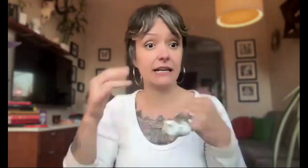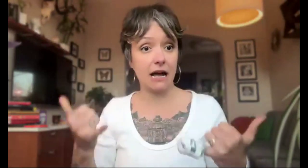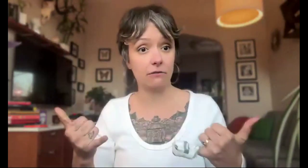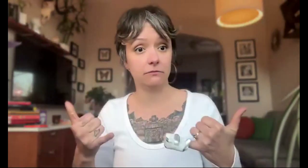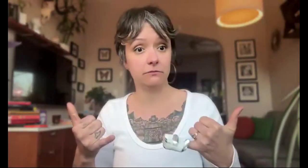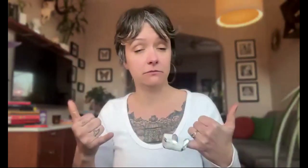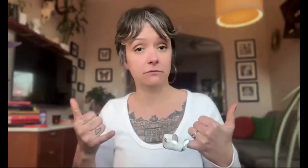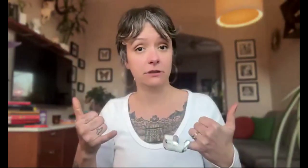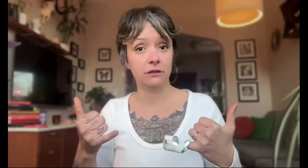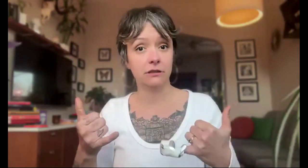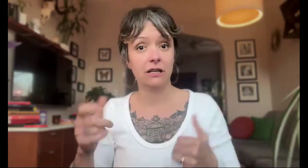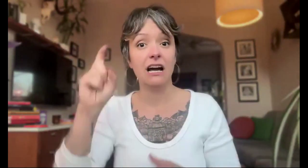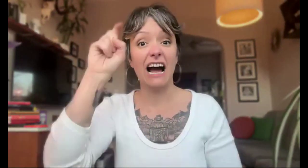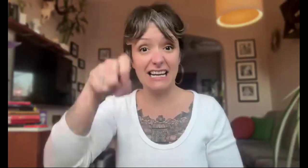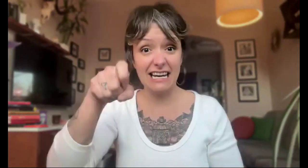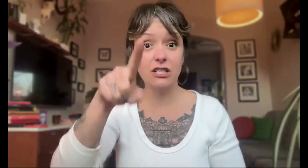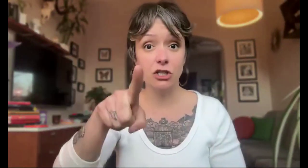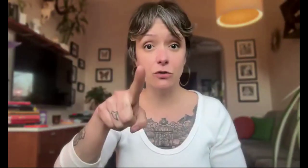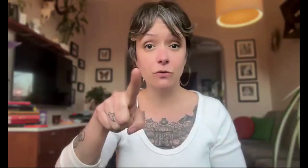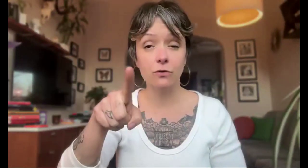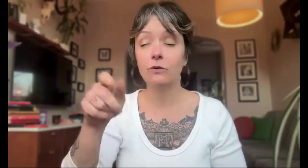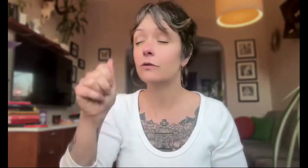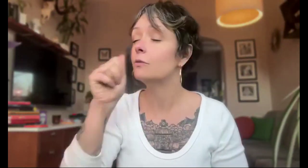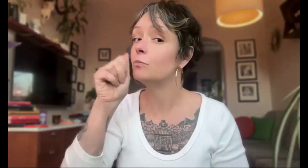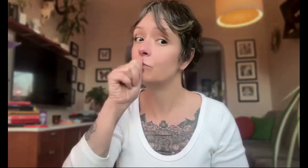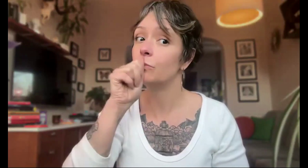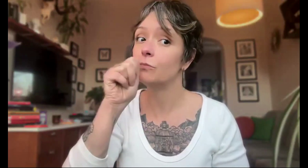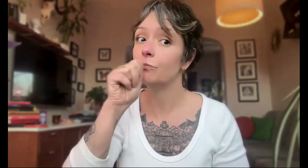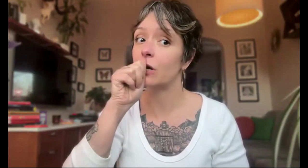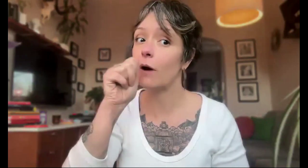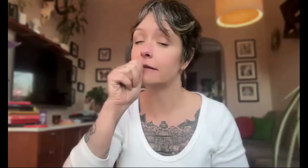sit now. I need you. Be quiet.